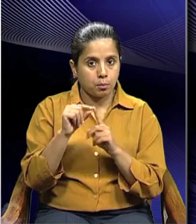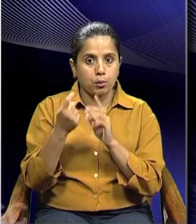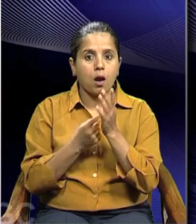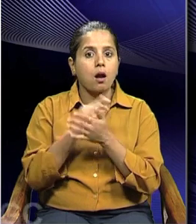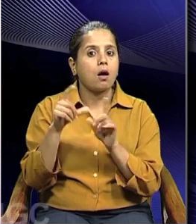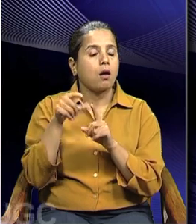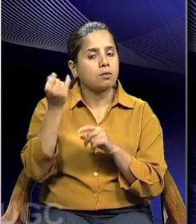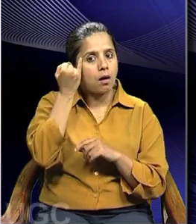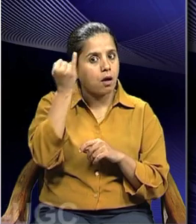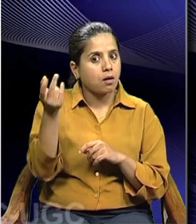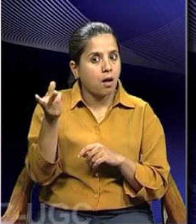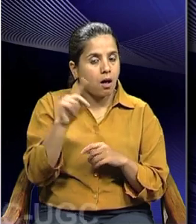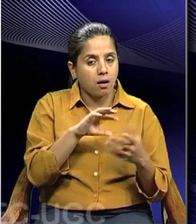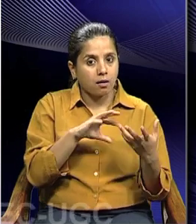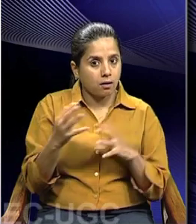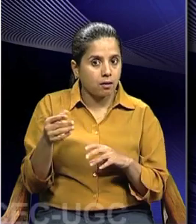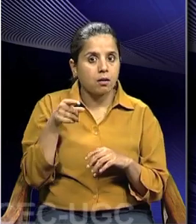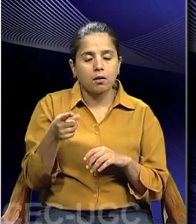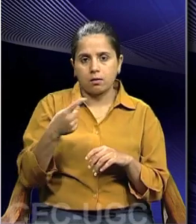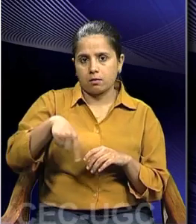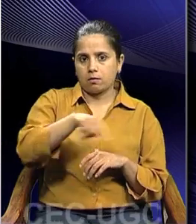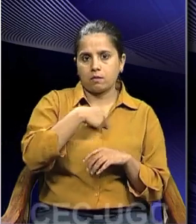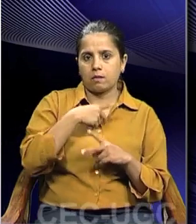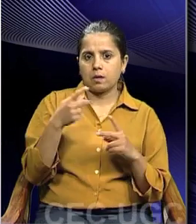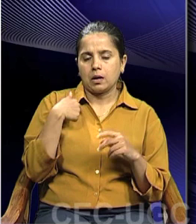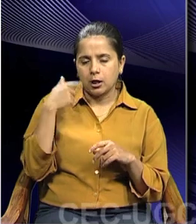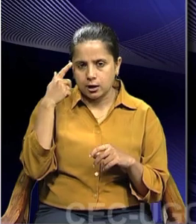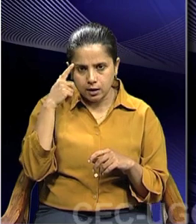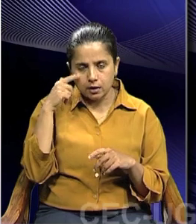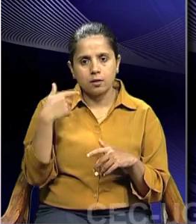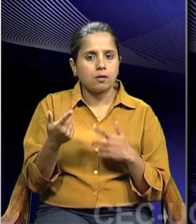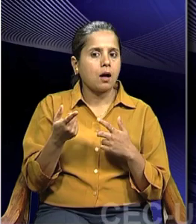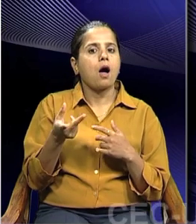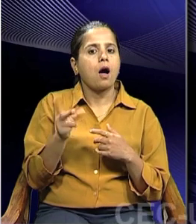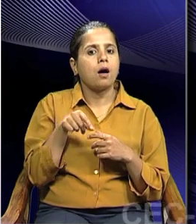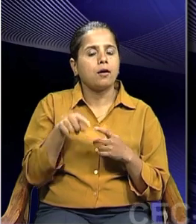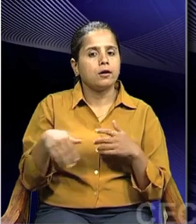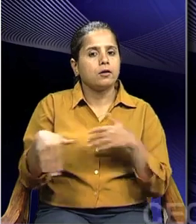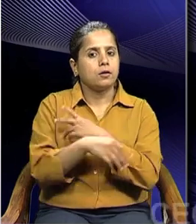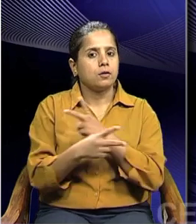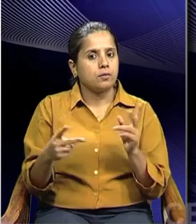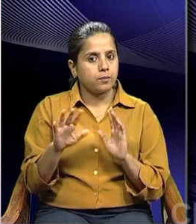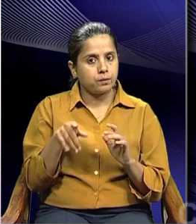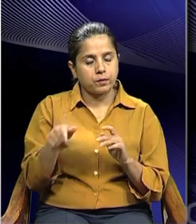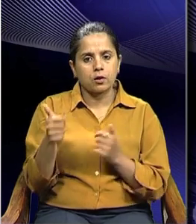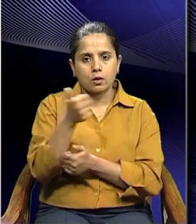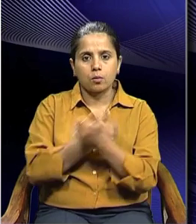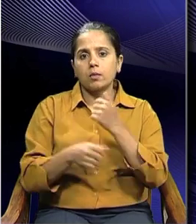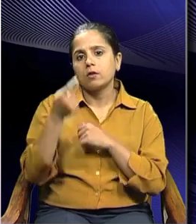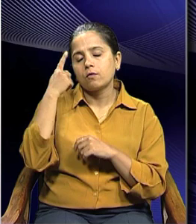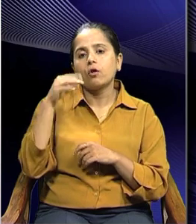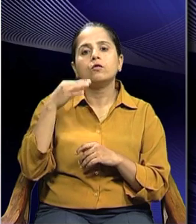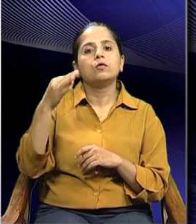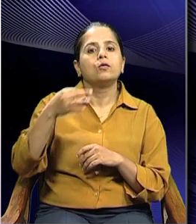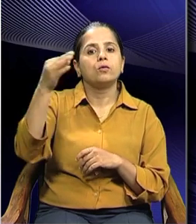of reinventing, it took us beyond re-engineering for preparedness to compete for the future